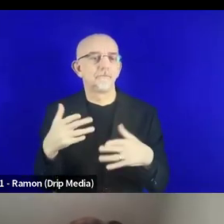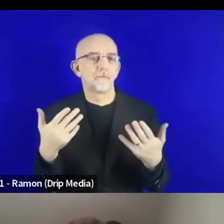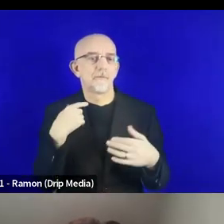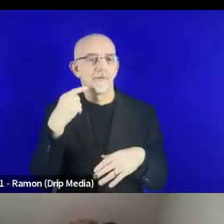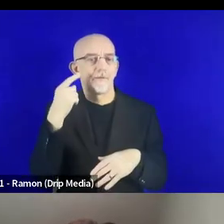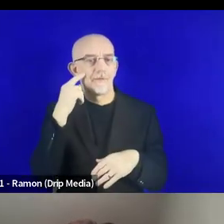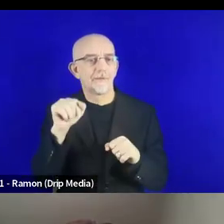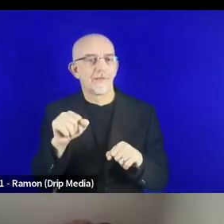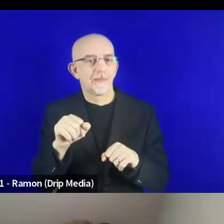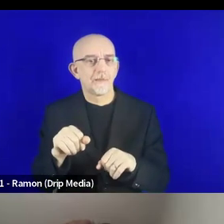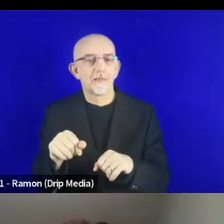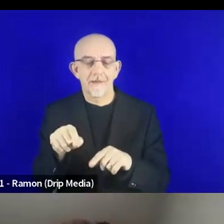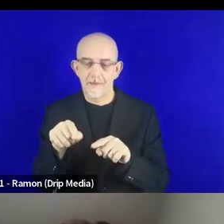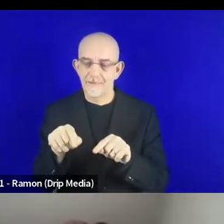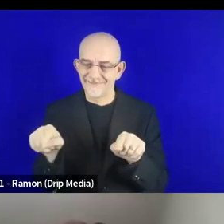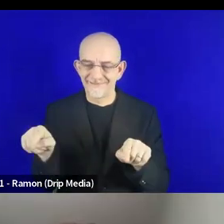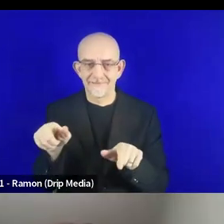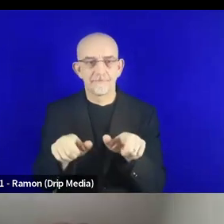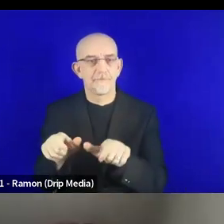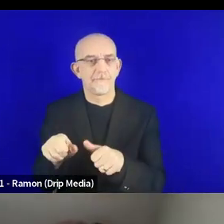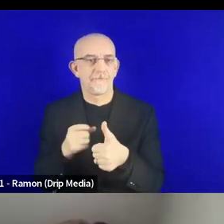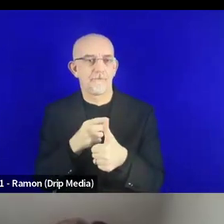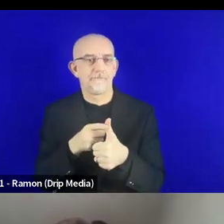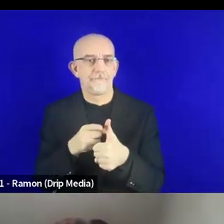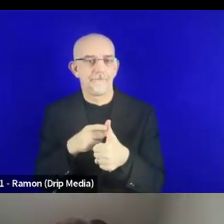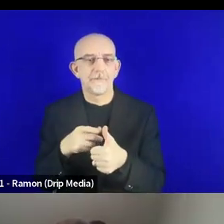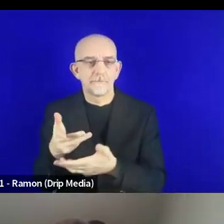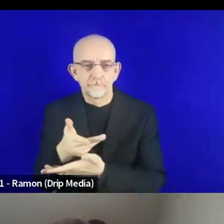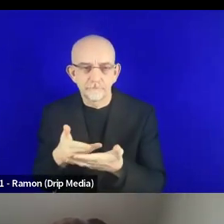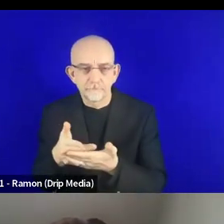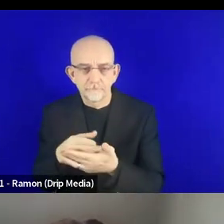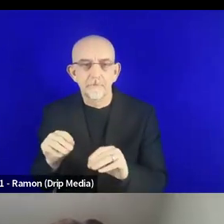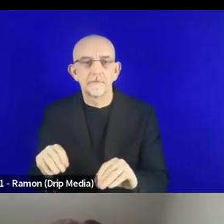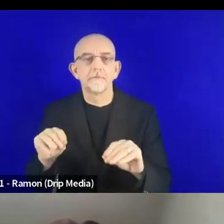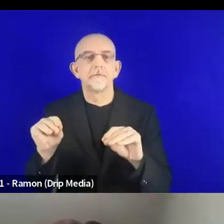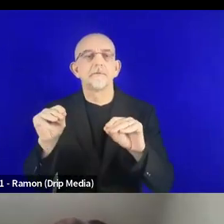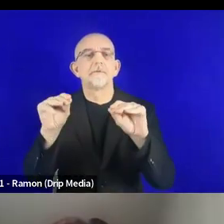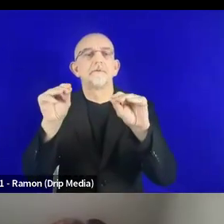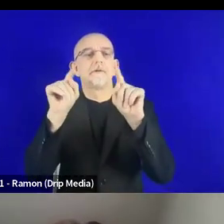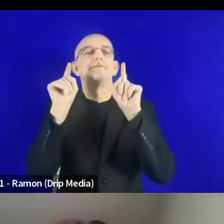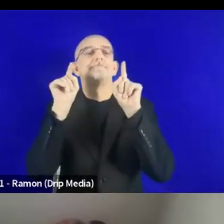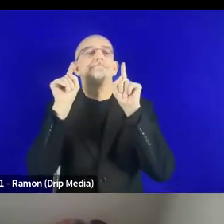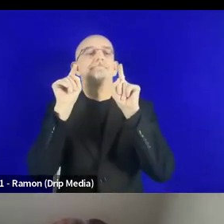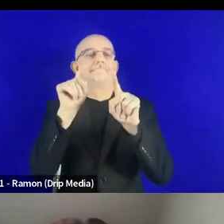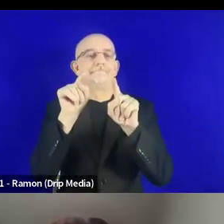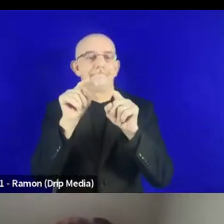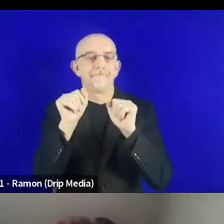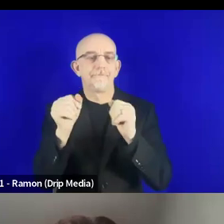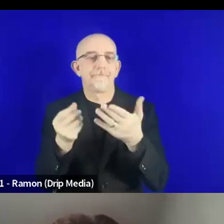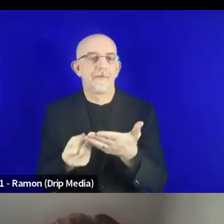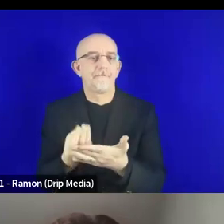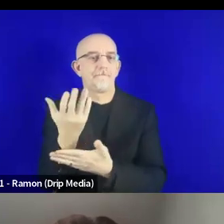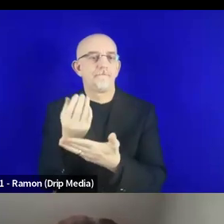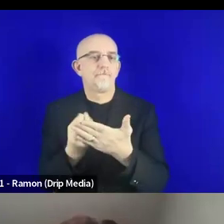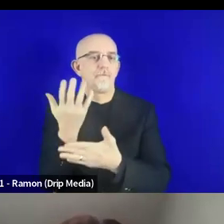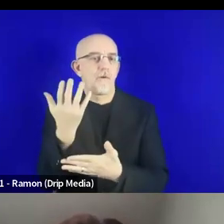process, Matt, that you saw a lot of these programs, a lot of this thinking in the past, and suddenly sort of these types of